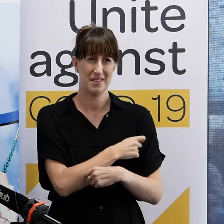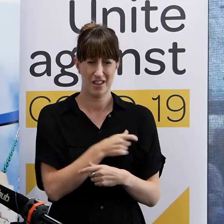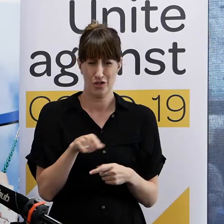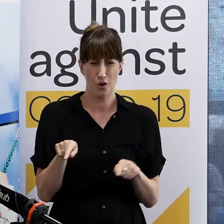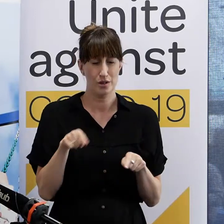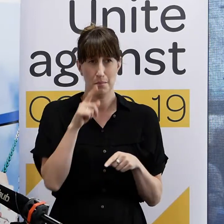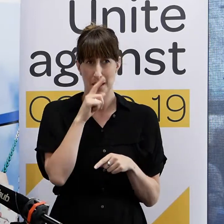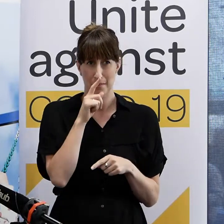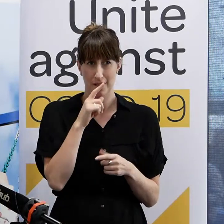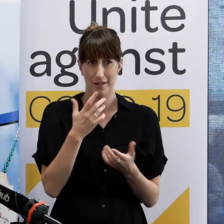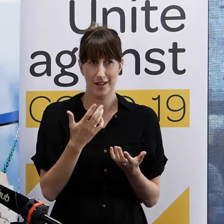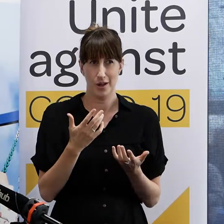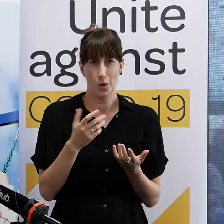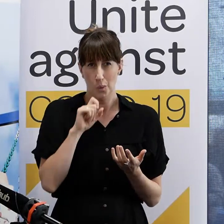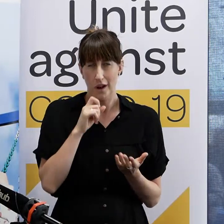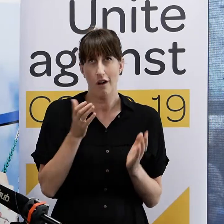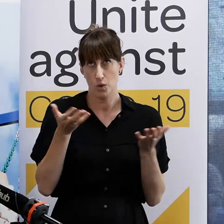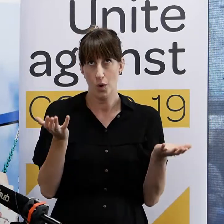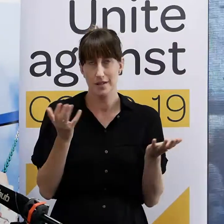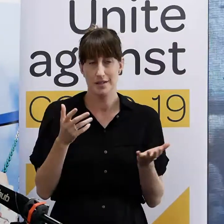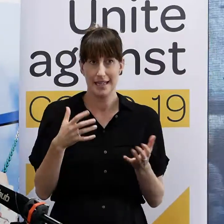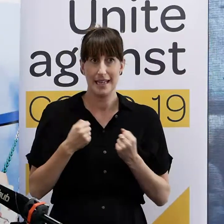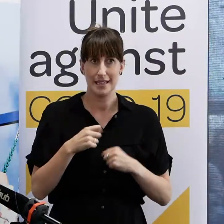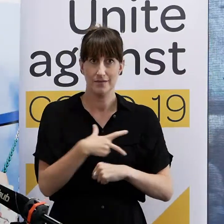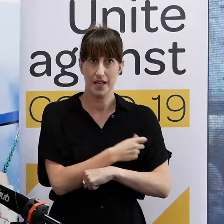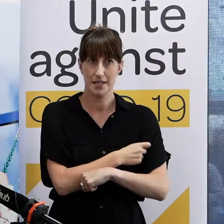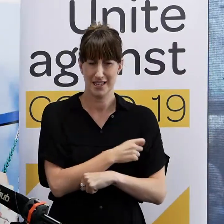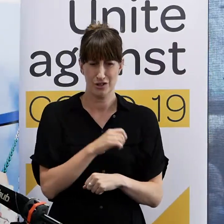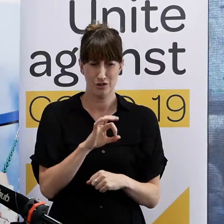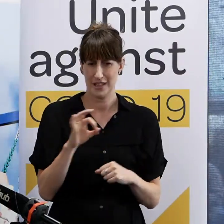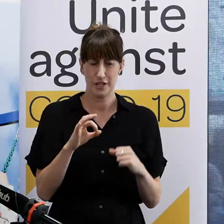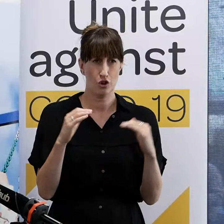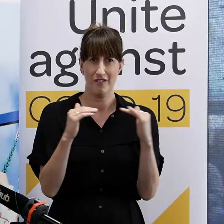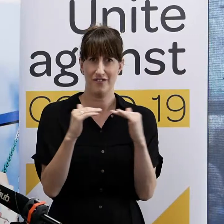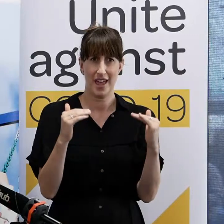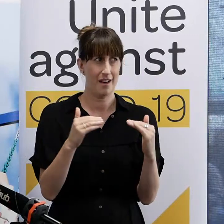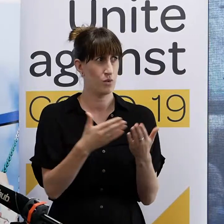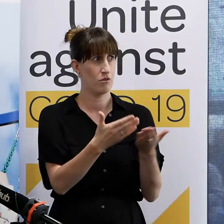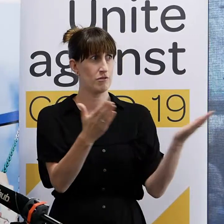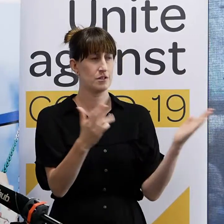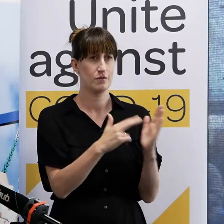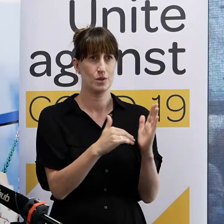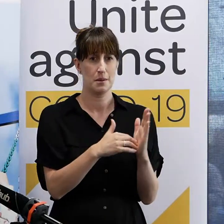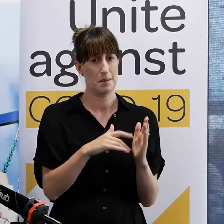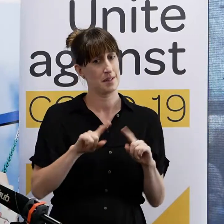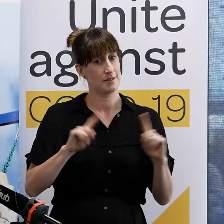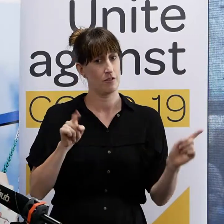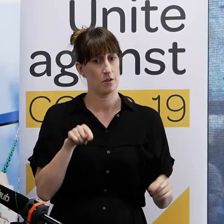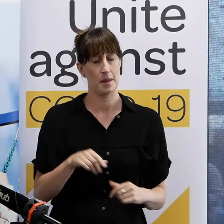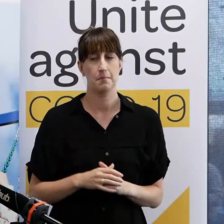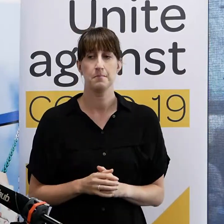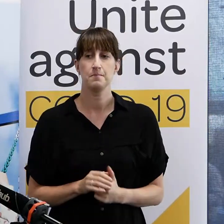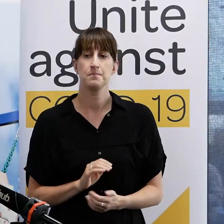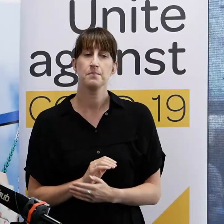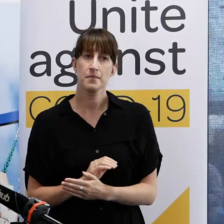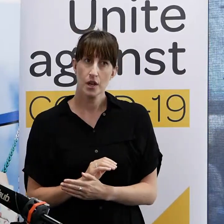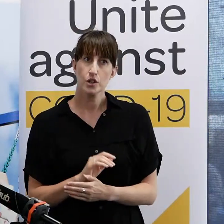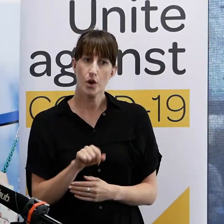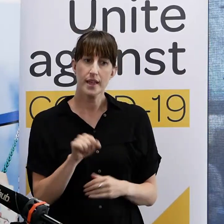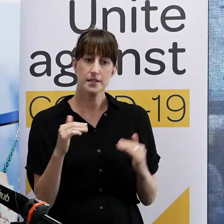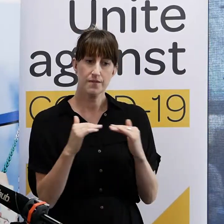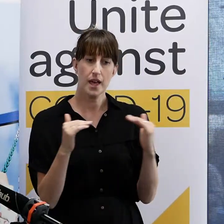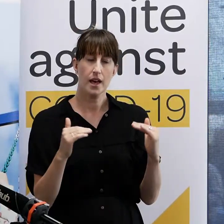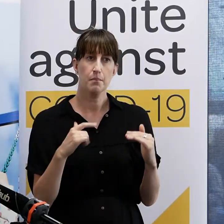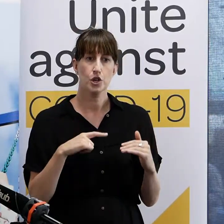I think it's fair. I think it's reasonable because it shows what's possible if you provide good information, if you provide a